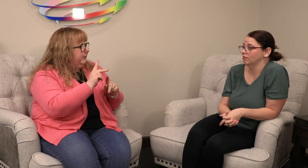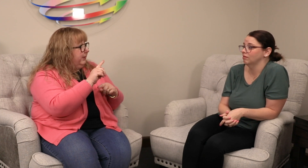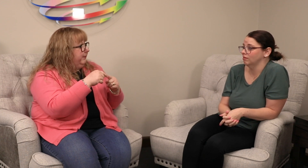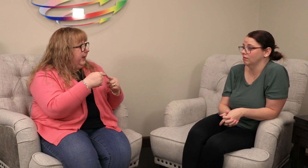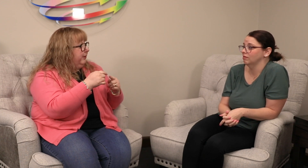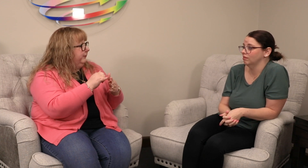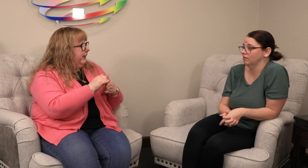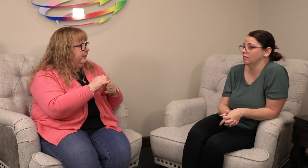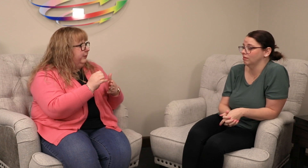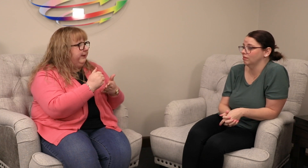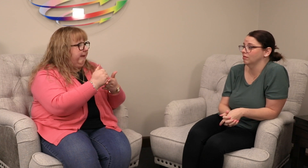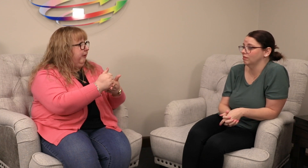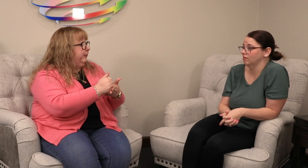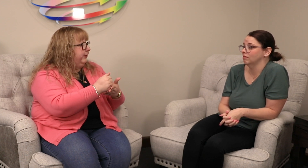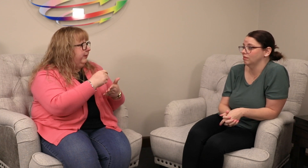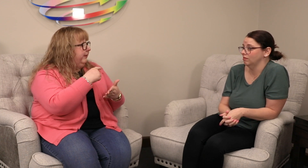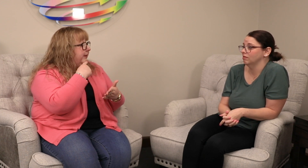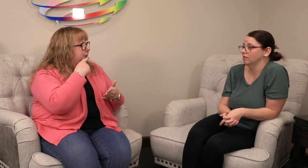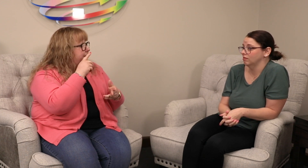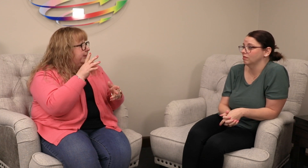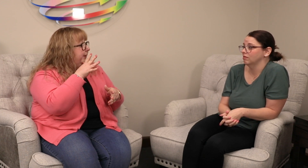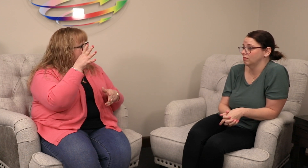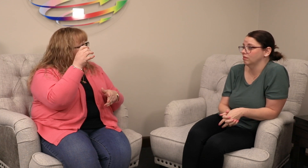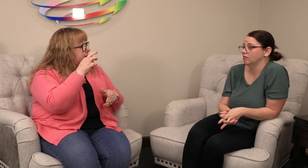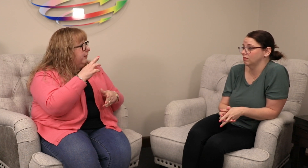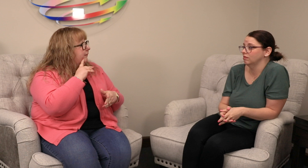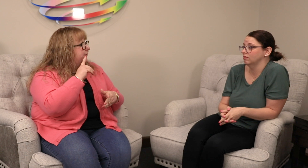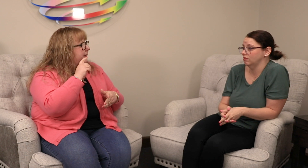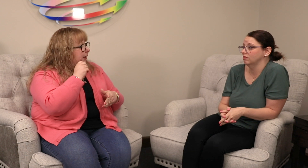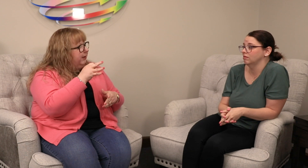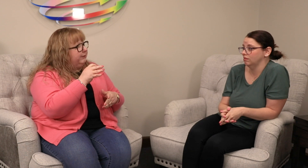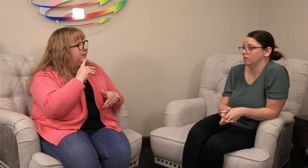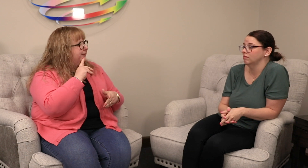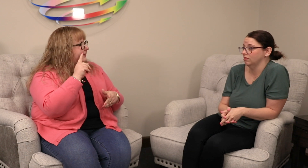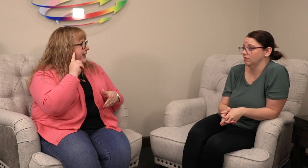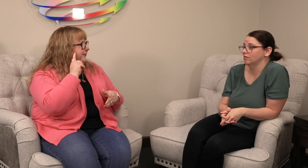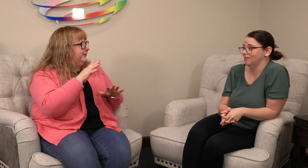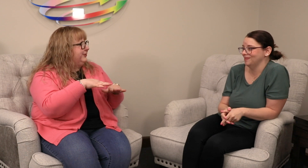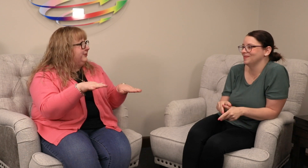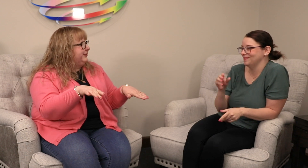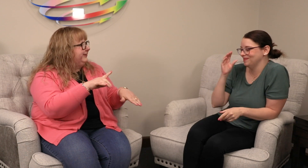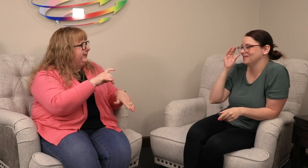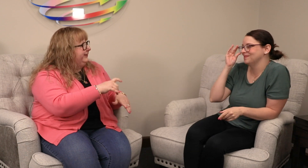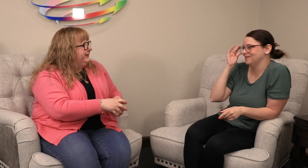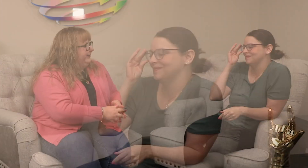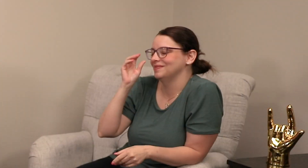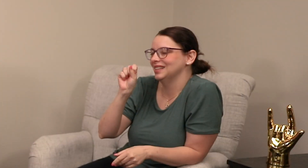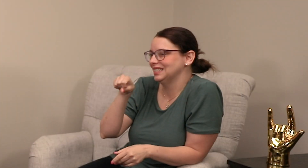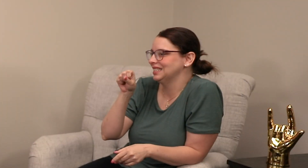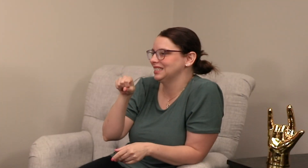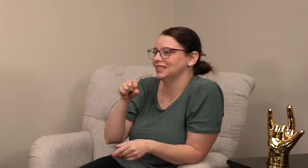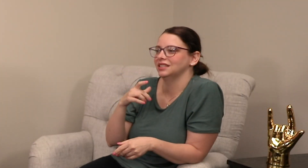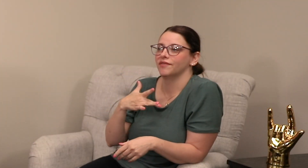people about that would help hearing parents of deaf children? Mhm.